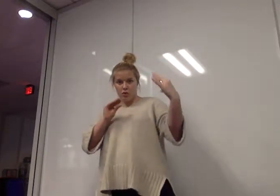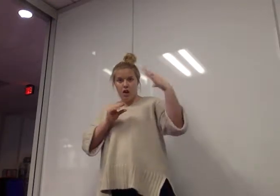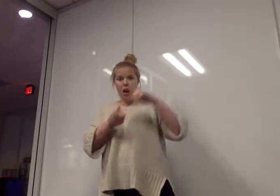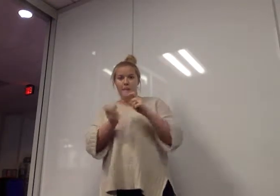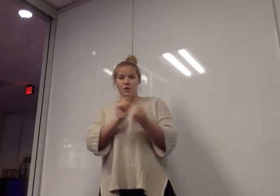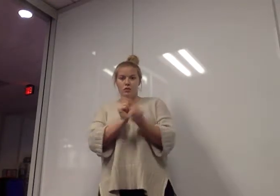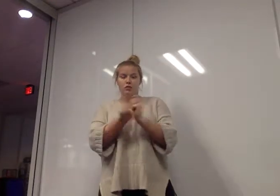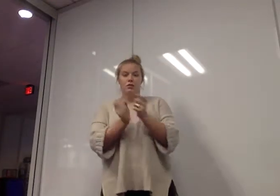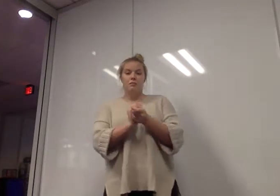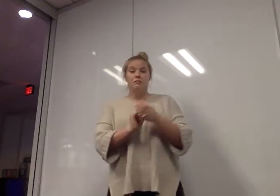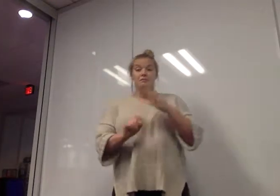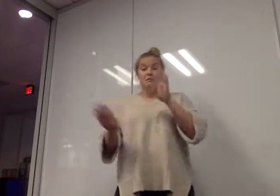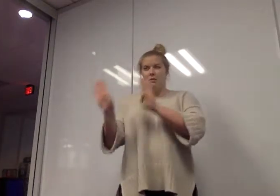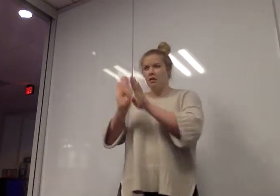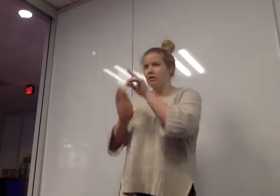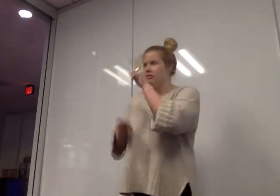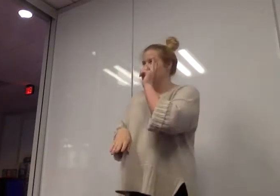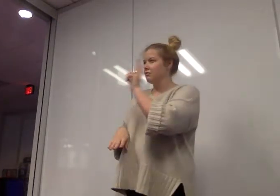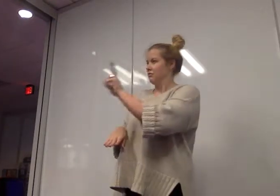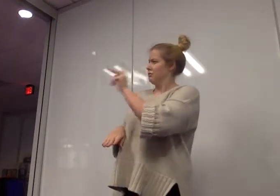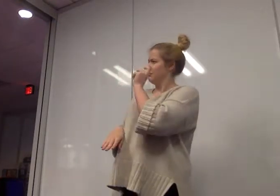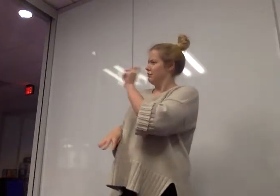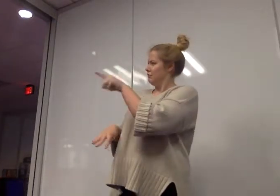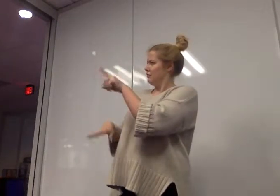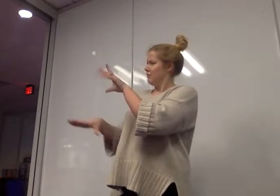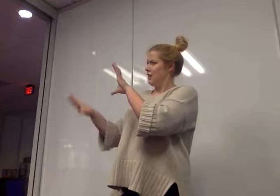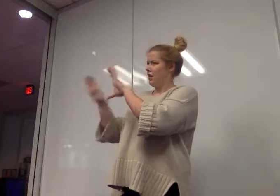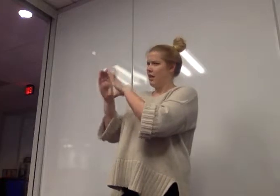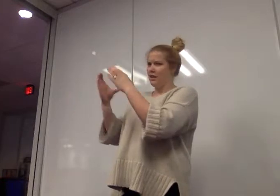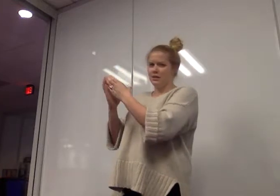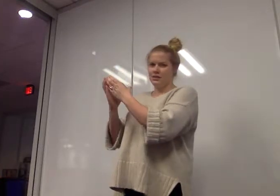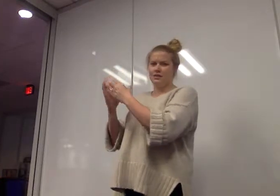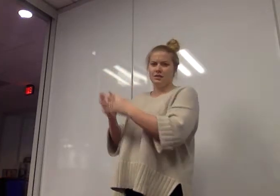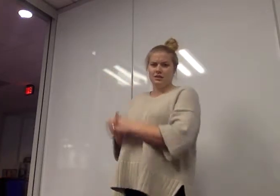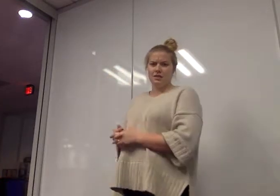in the classroom, and what do I notice? I notice that